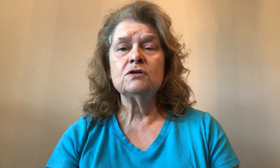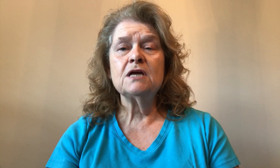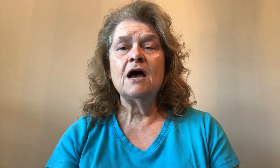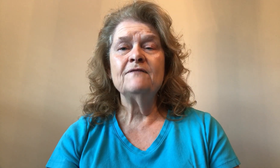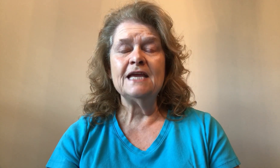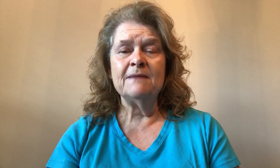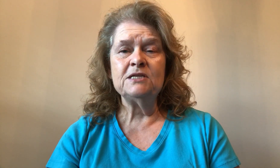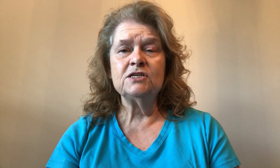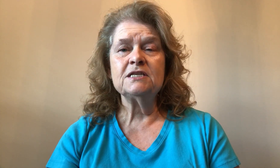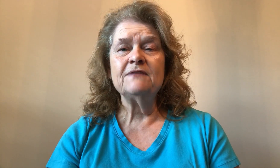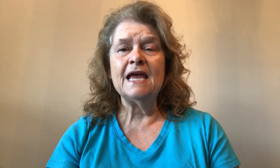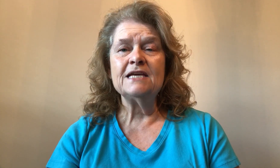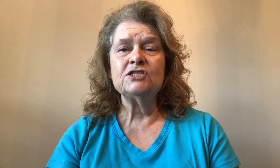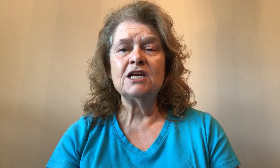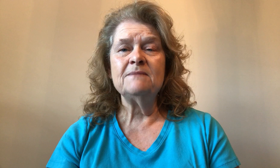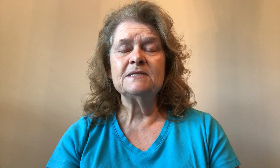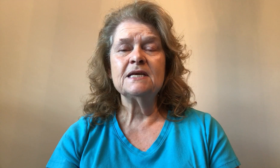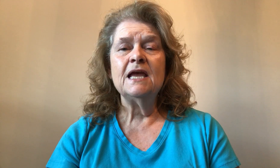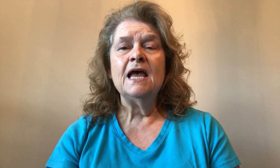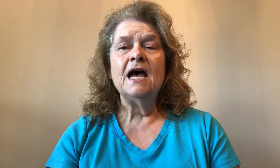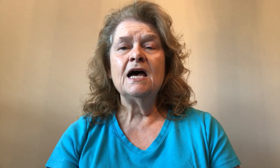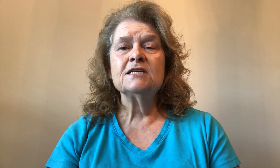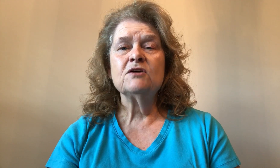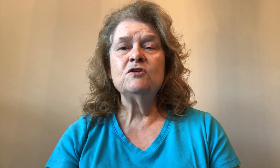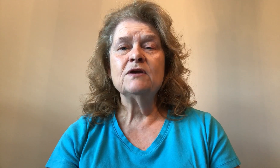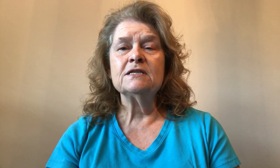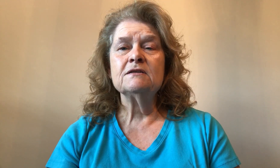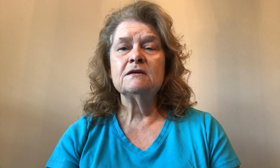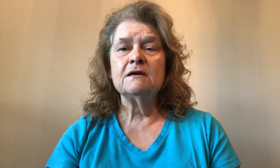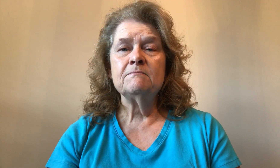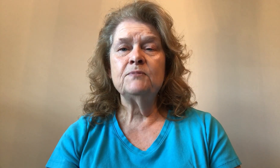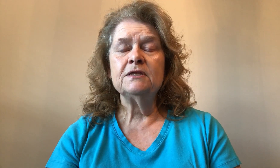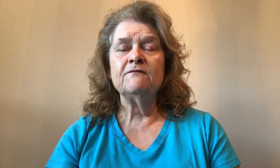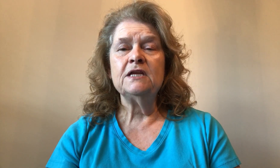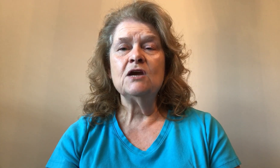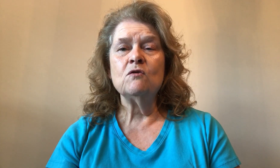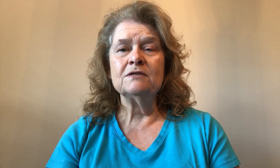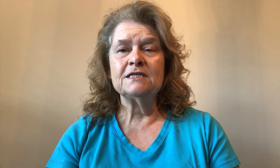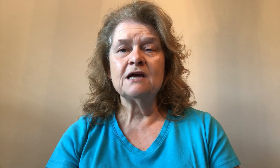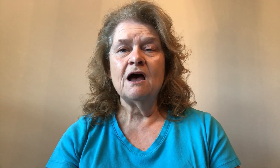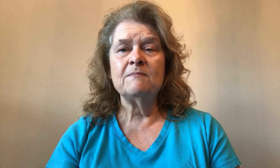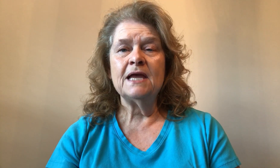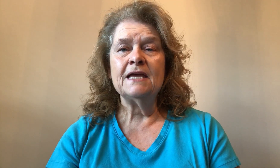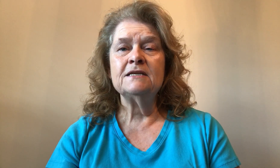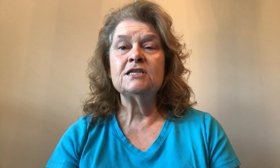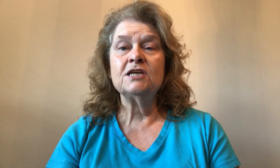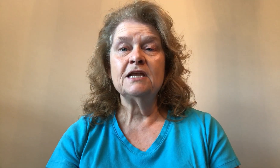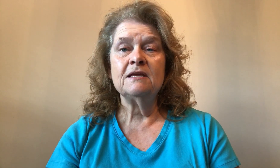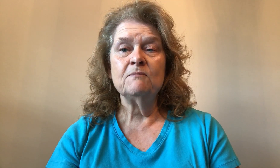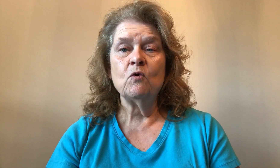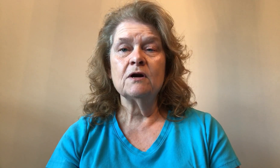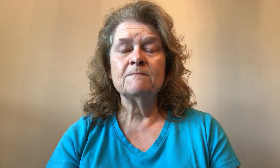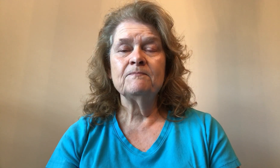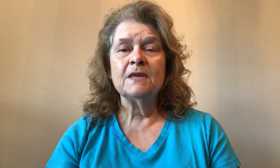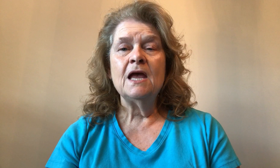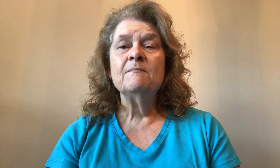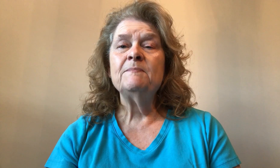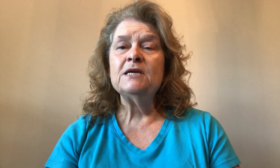of the images of the hand shapes, so you can put the video on stop and study them more. But be sure